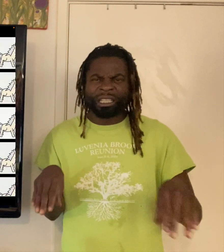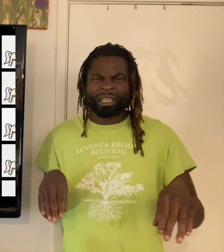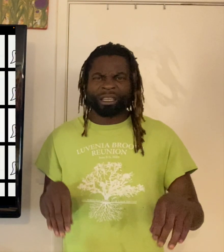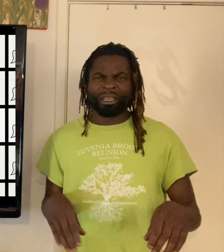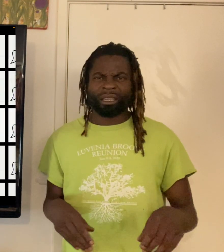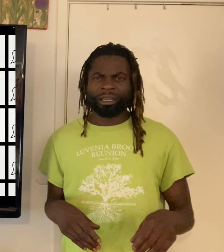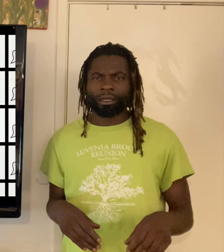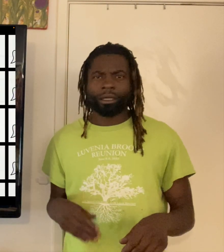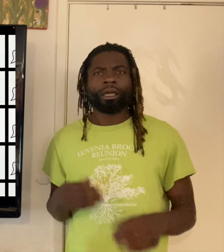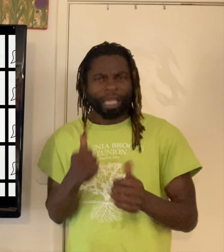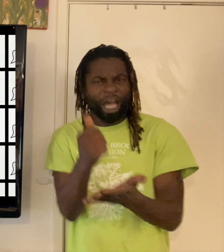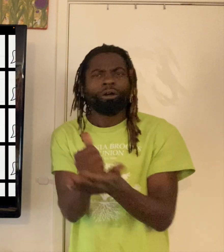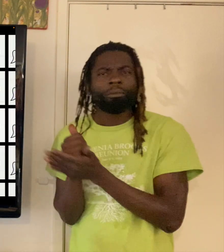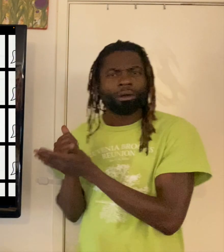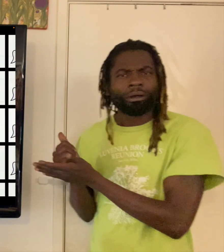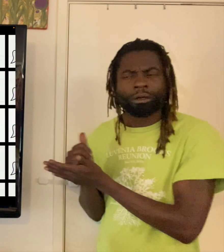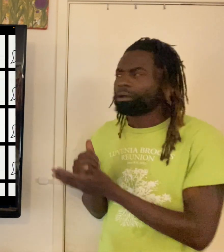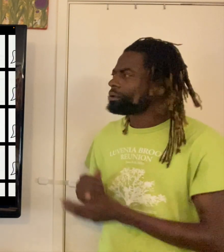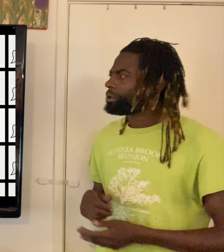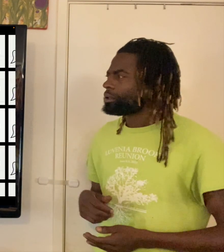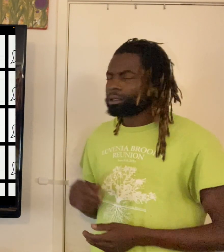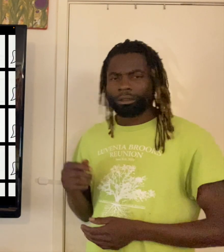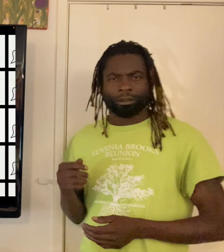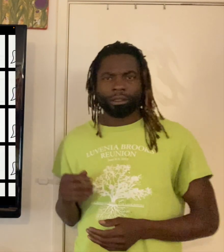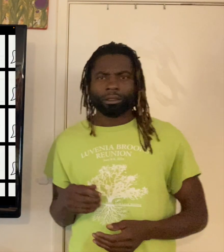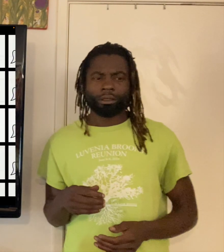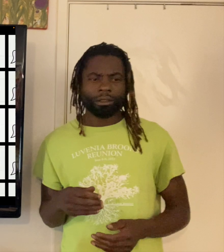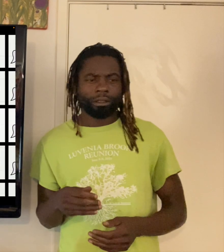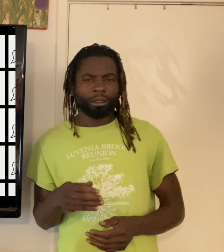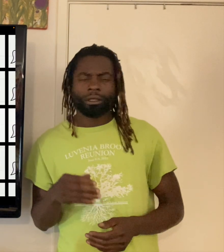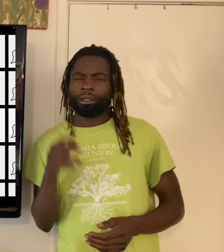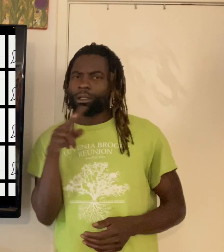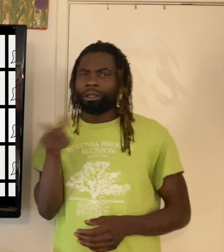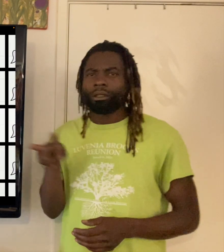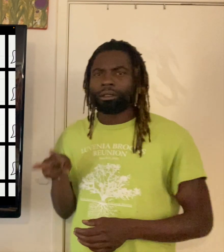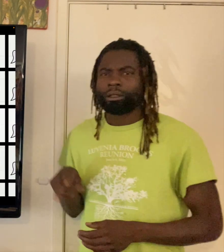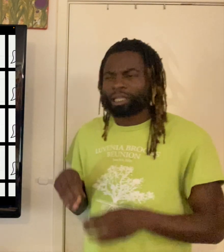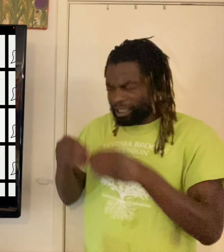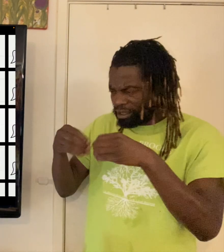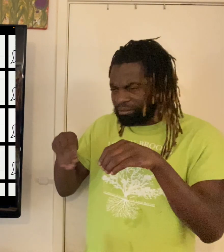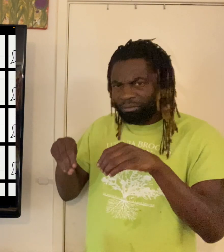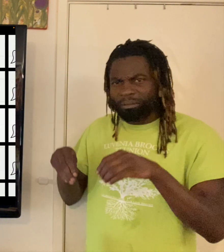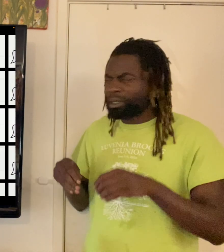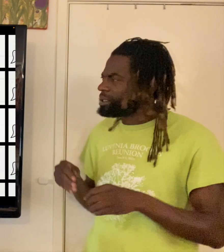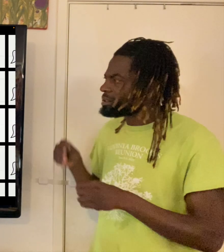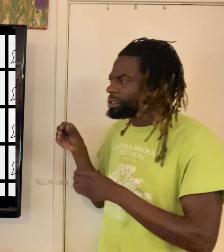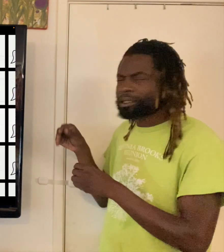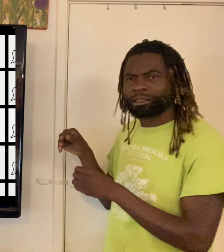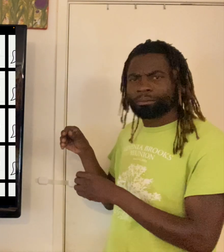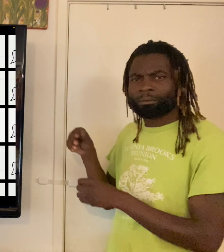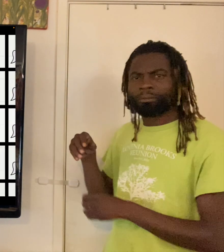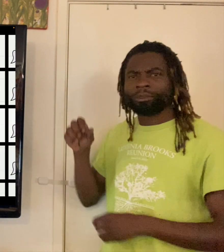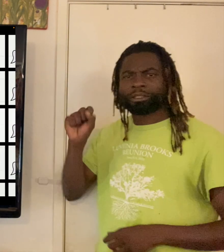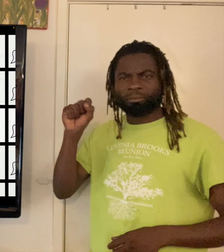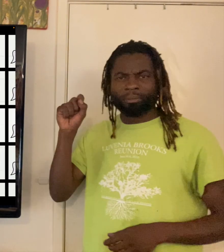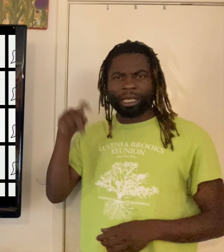look just before the missing spaces. There is popcorn,